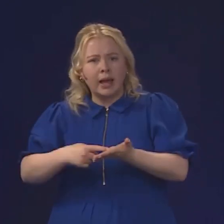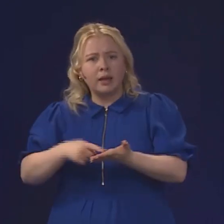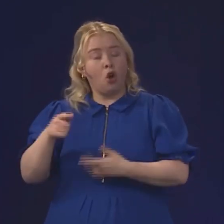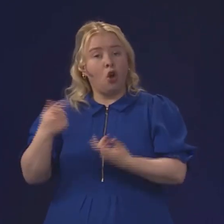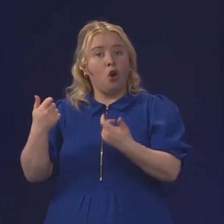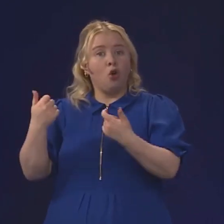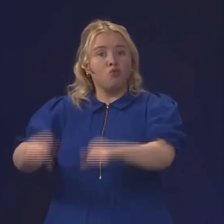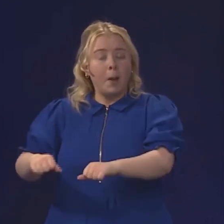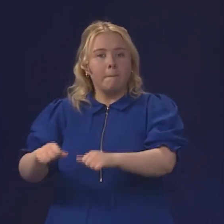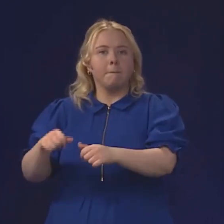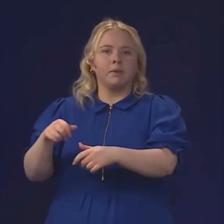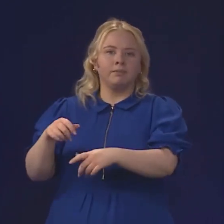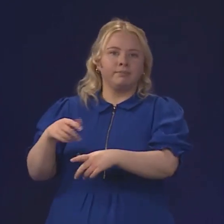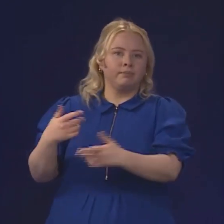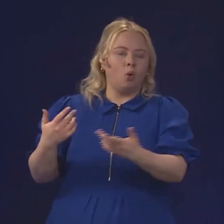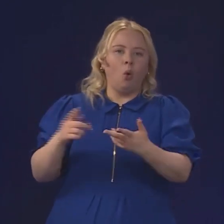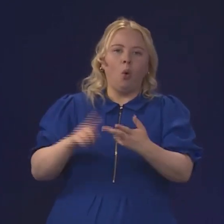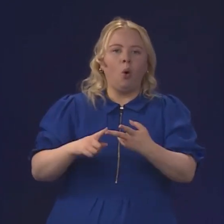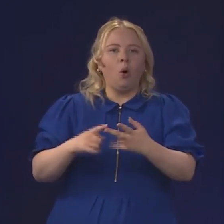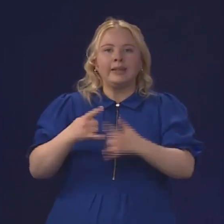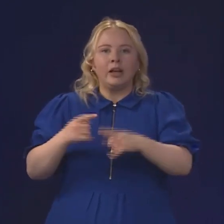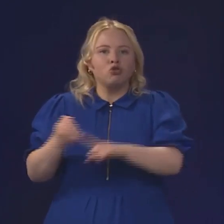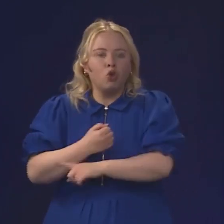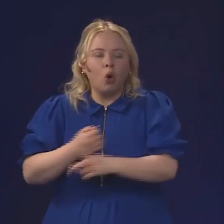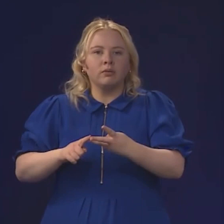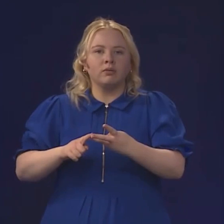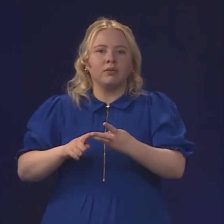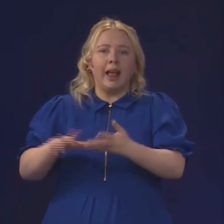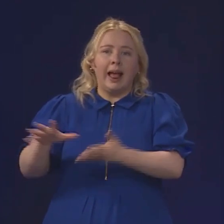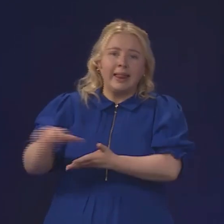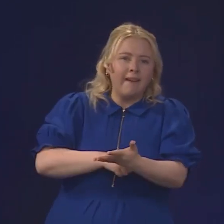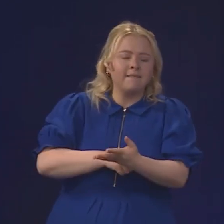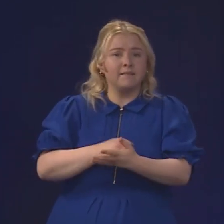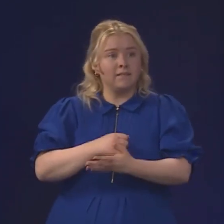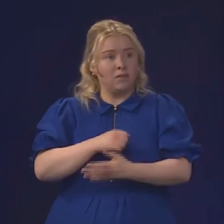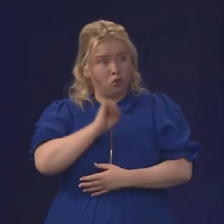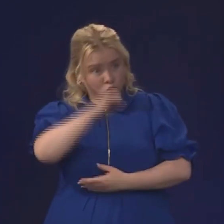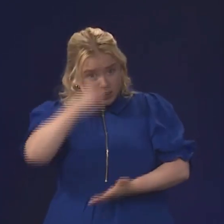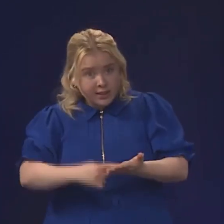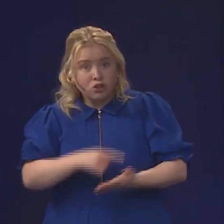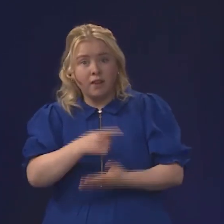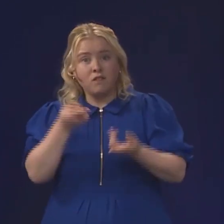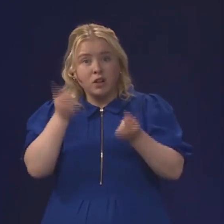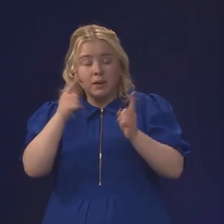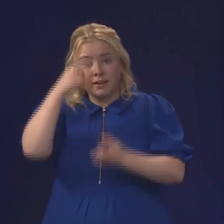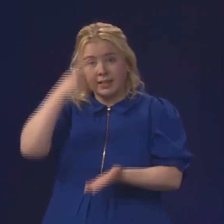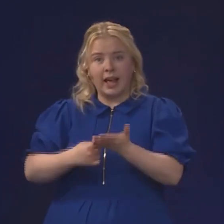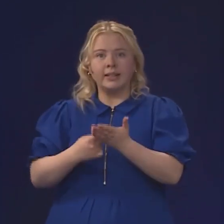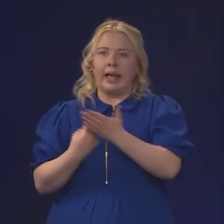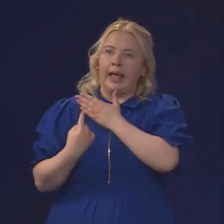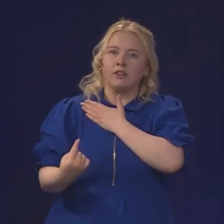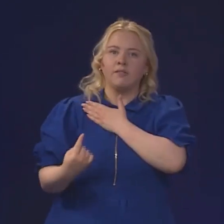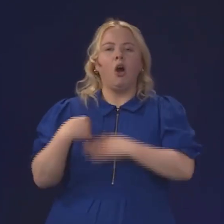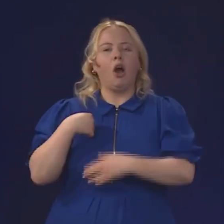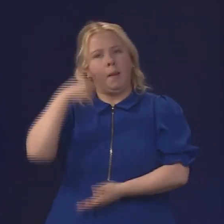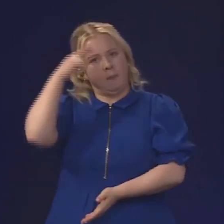it a sexual assault conviction? Is it a theft conviction? Is it up to the First Minister to decide individually whether you believe one individual